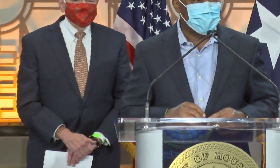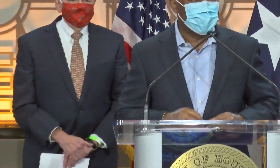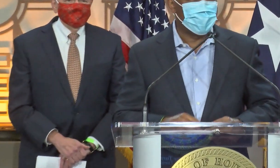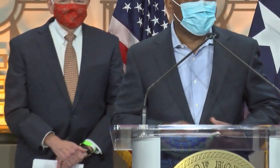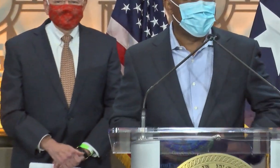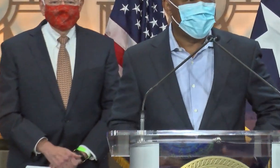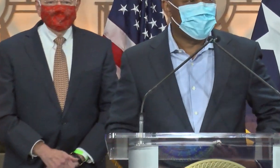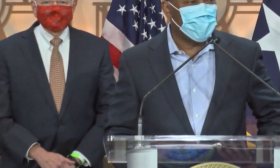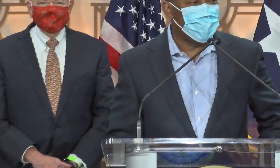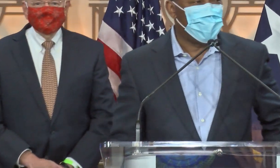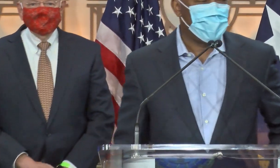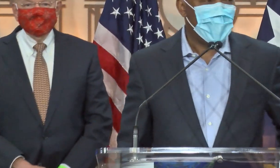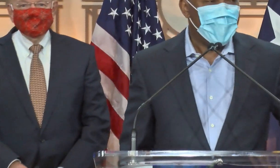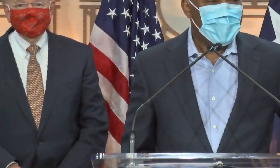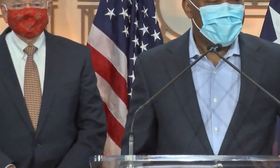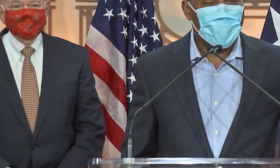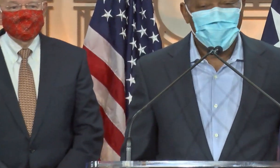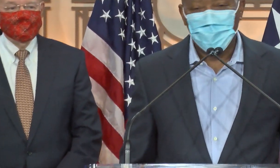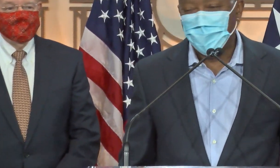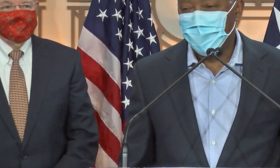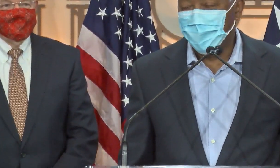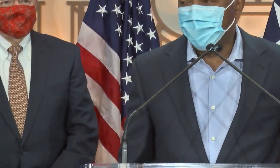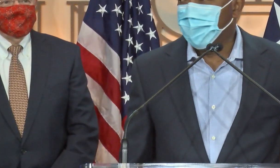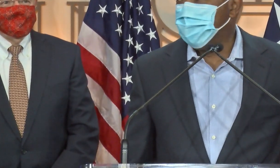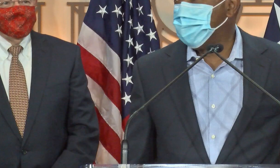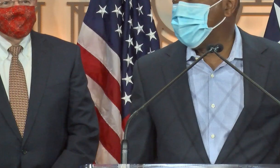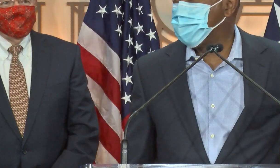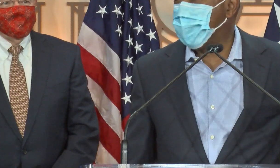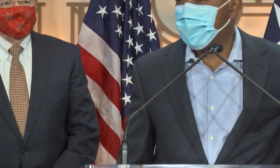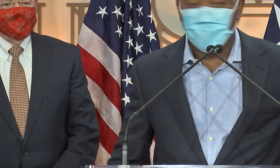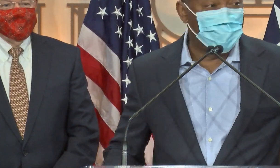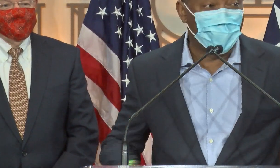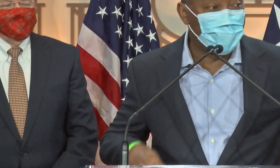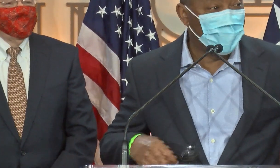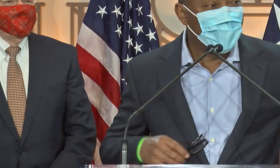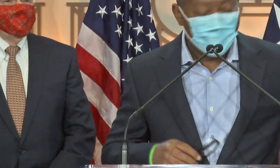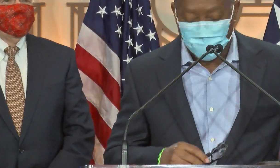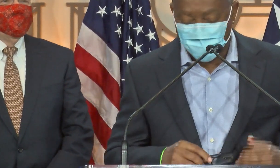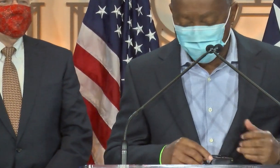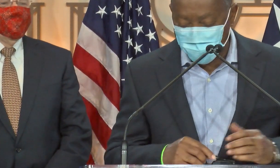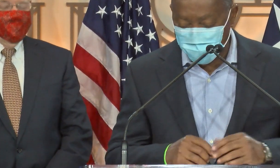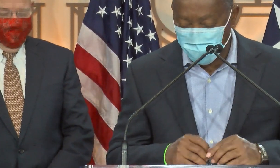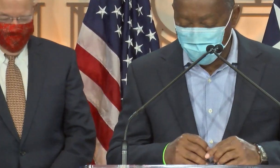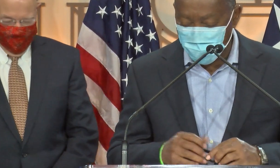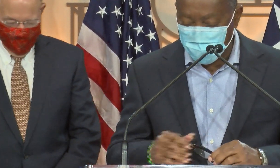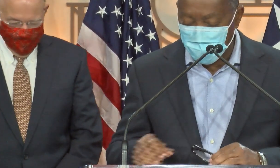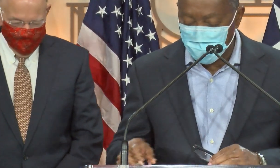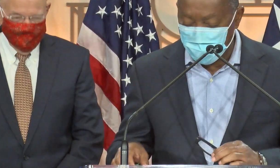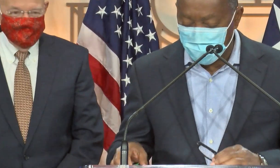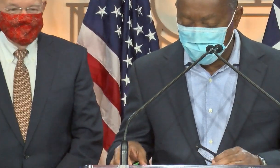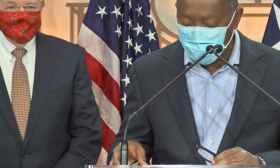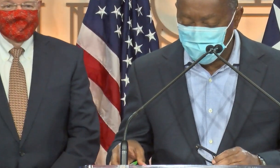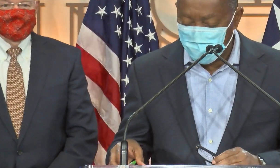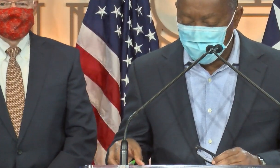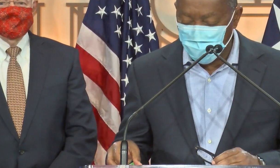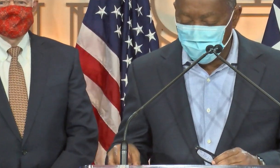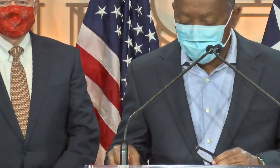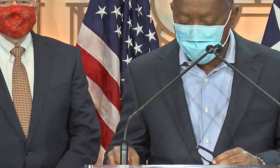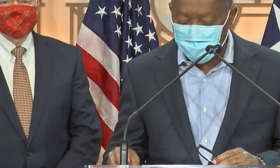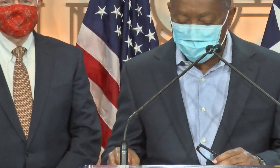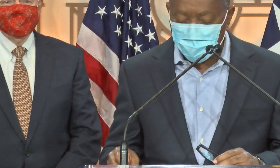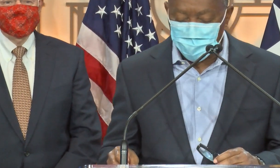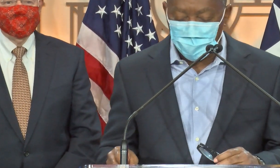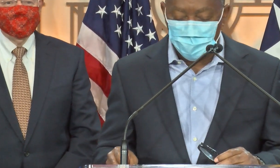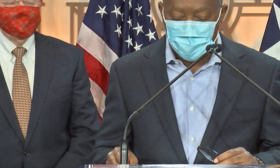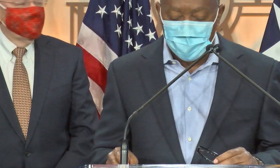This is my favorite time of the year, even with the pandemic. It's the favorite time of the year, and while